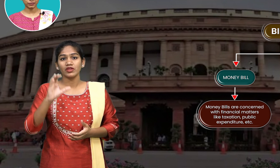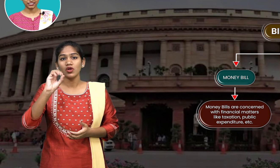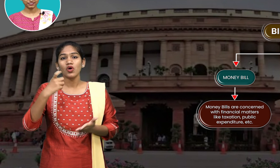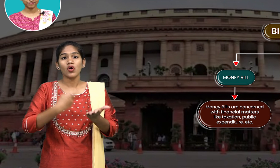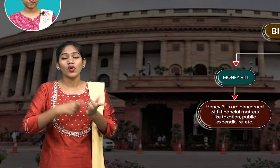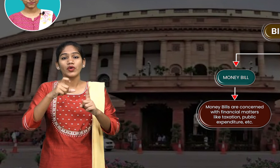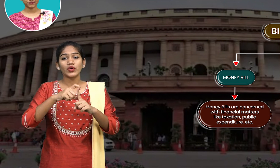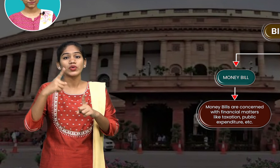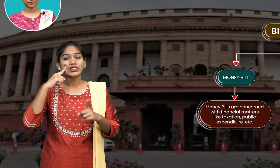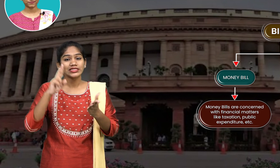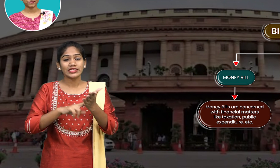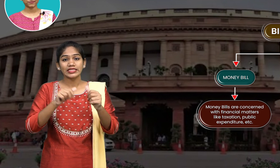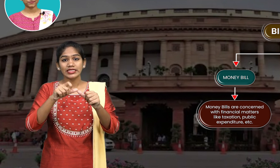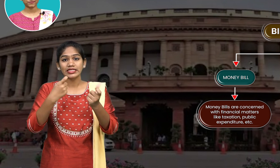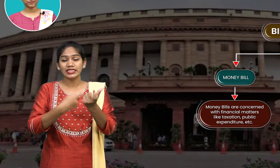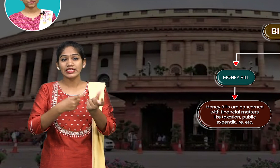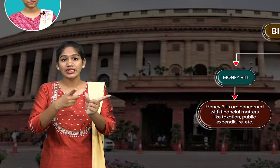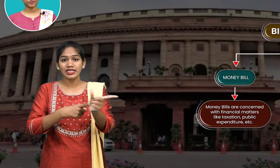ordinary bill.